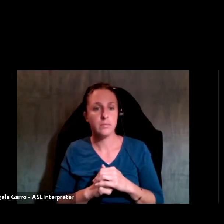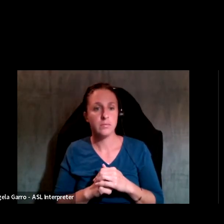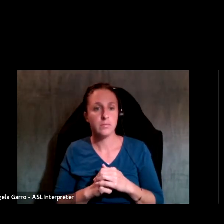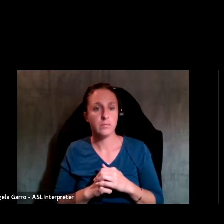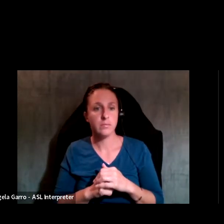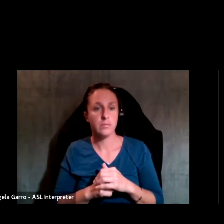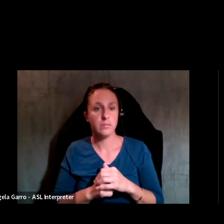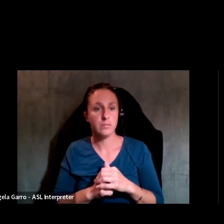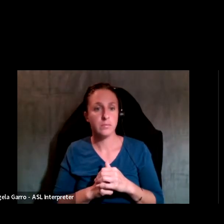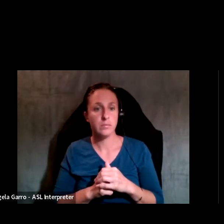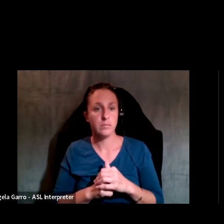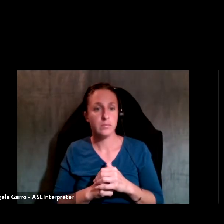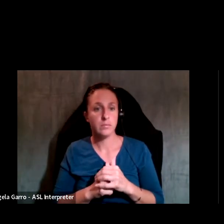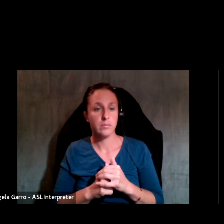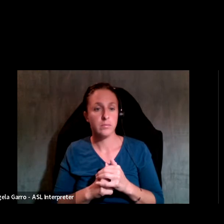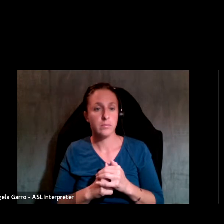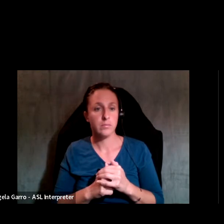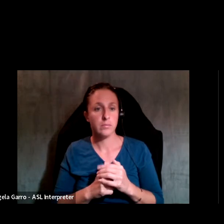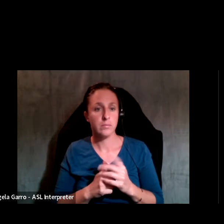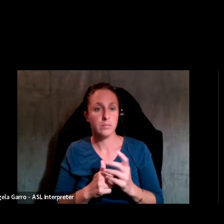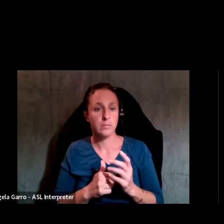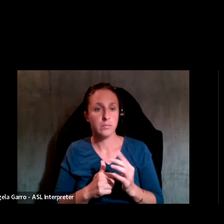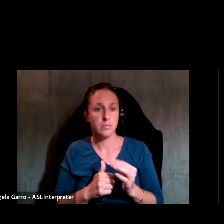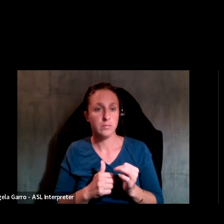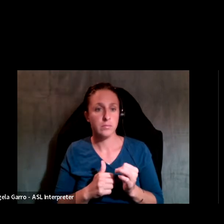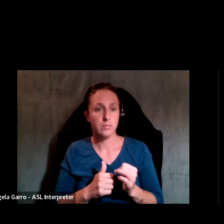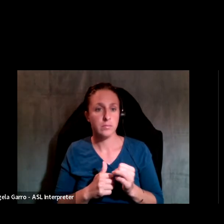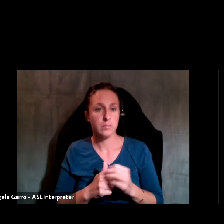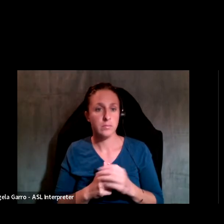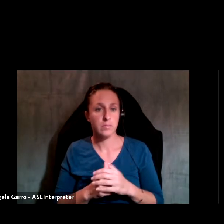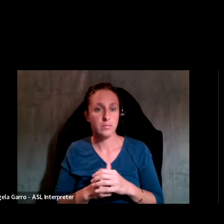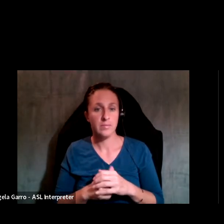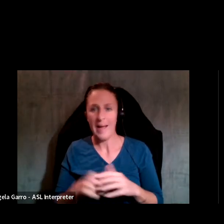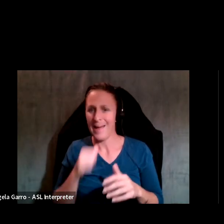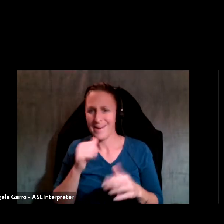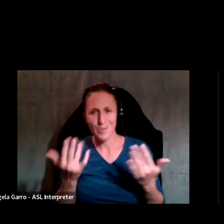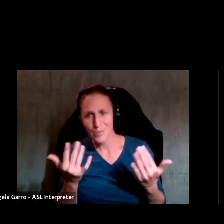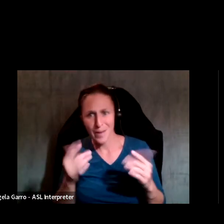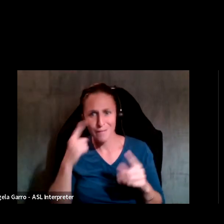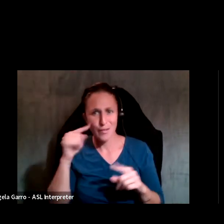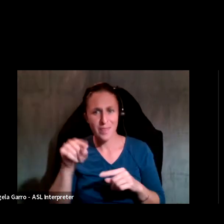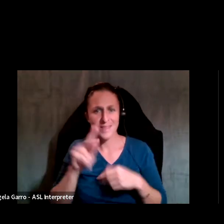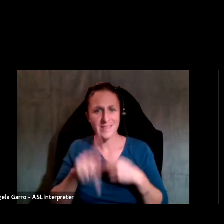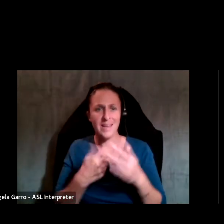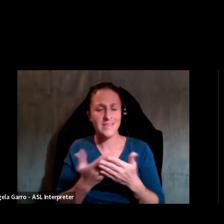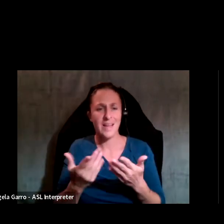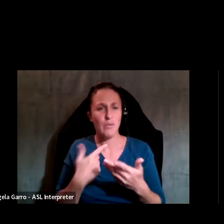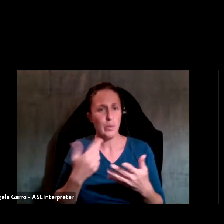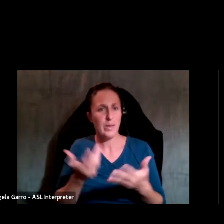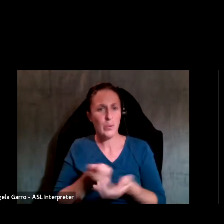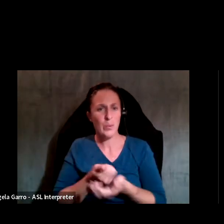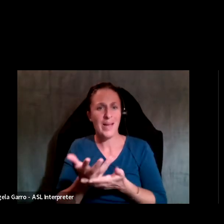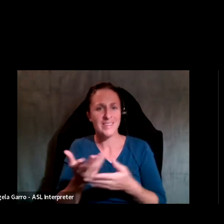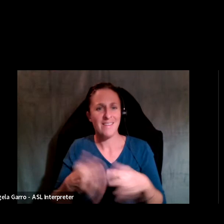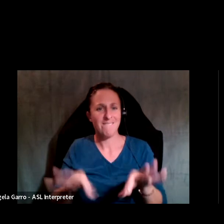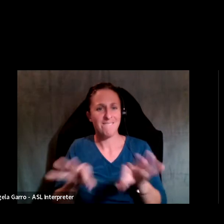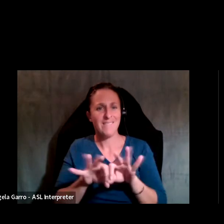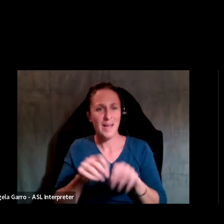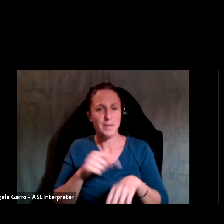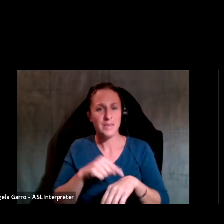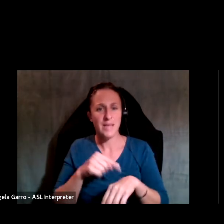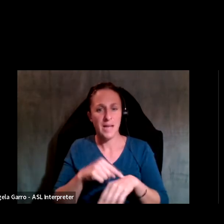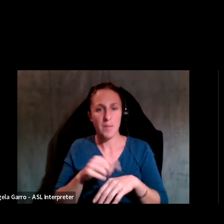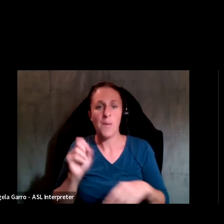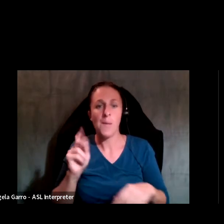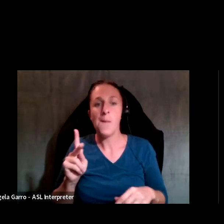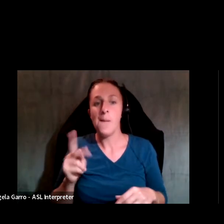I'll go. I never hesitate when it's this stuff. We're wasting valuable time. Let's do this. Okay, so